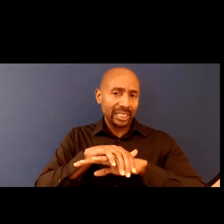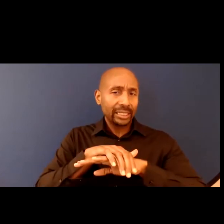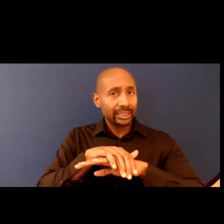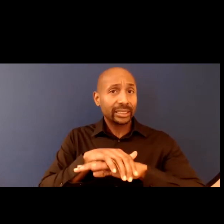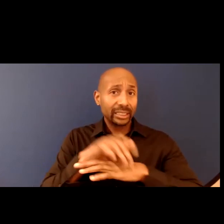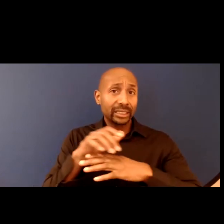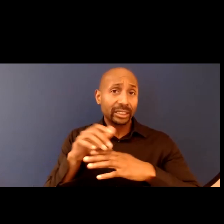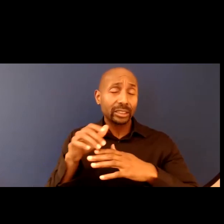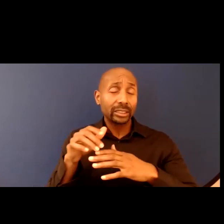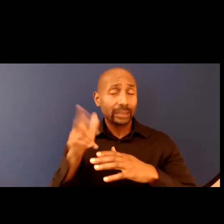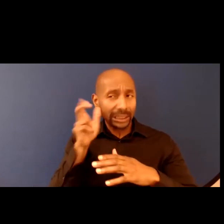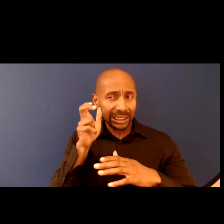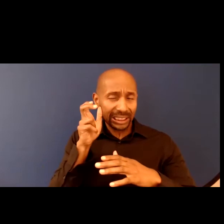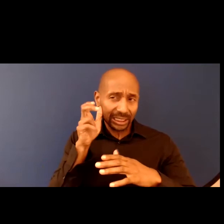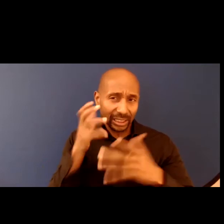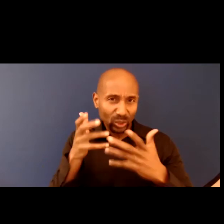while.